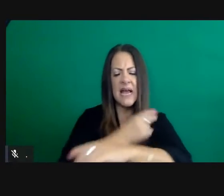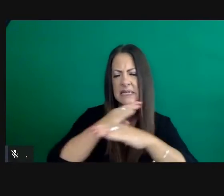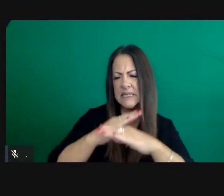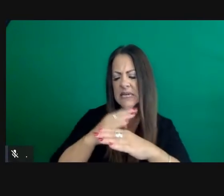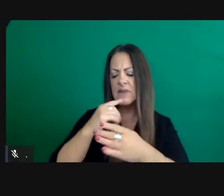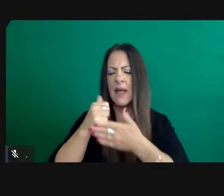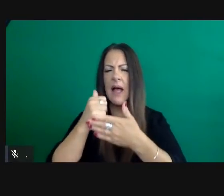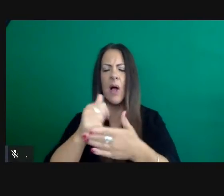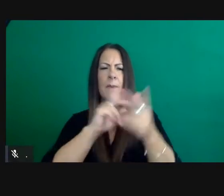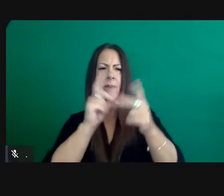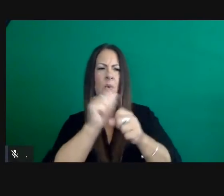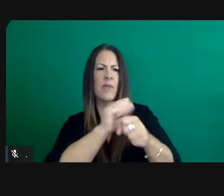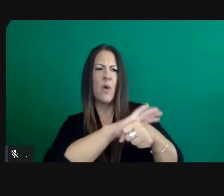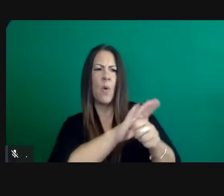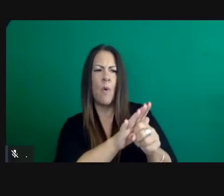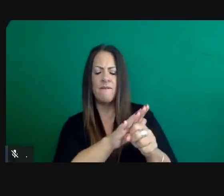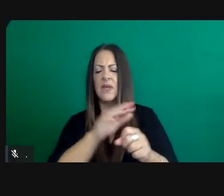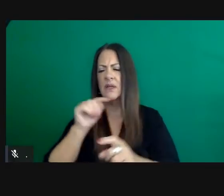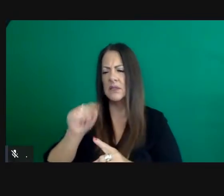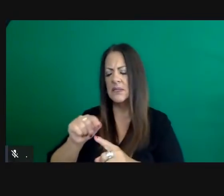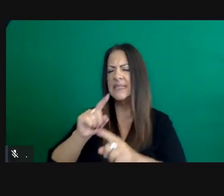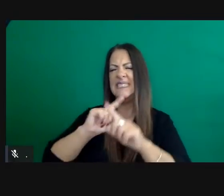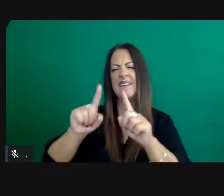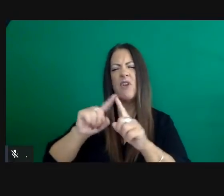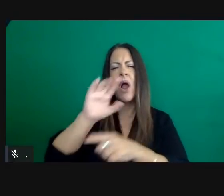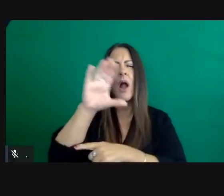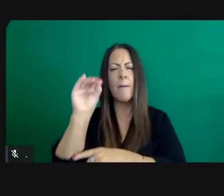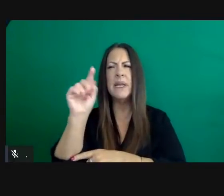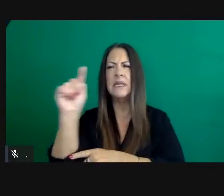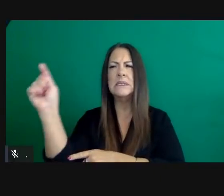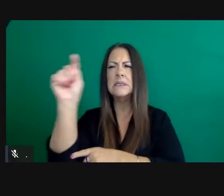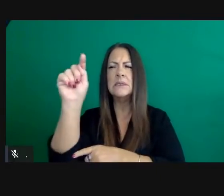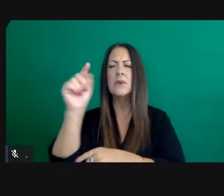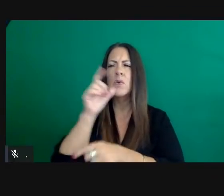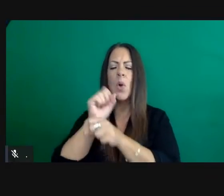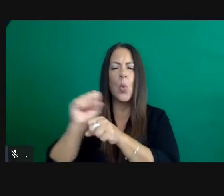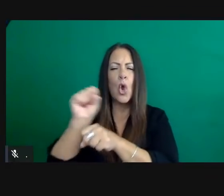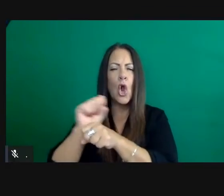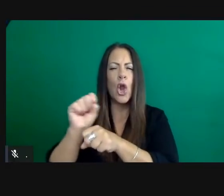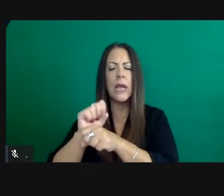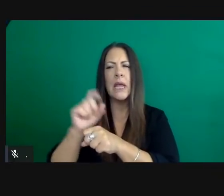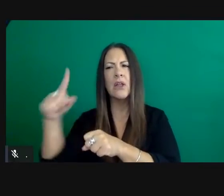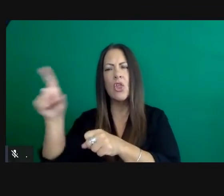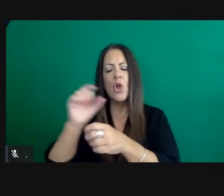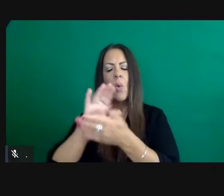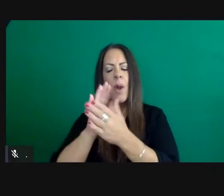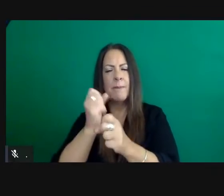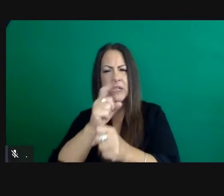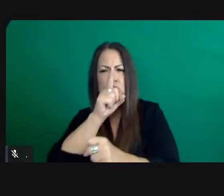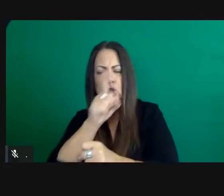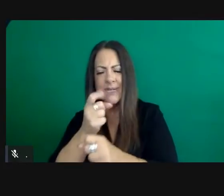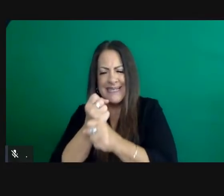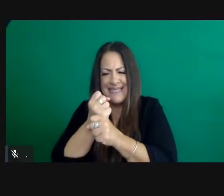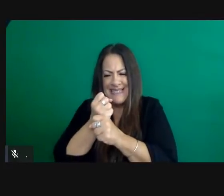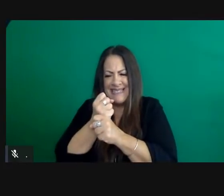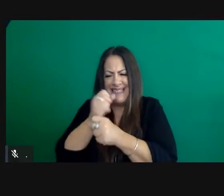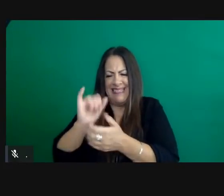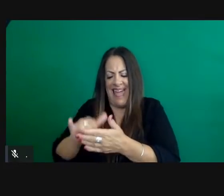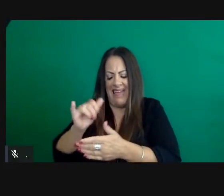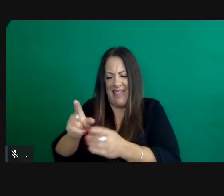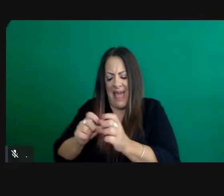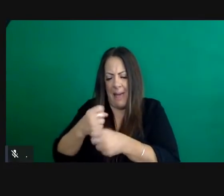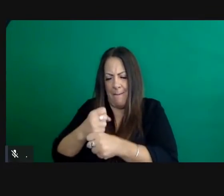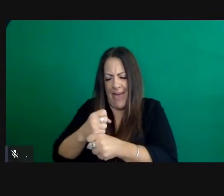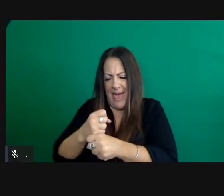And the companies you mentioned doing what I think is a responsible thing, looking at the information,